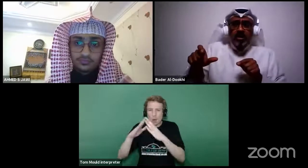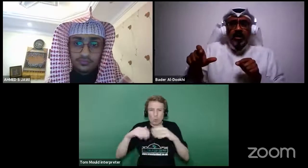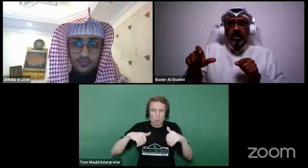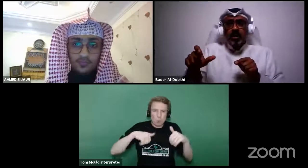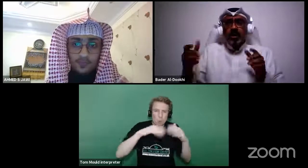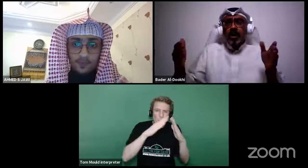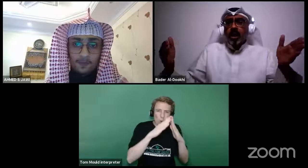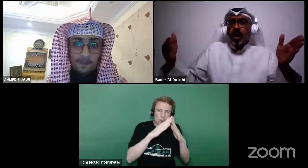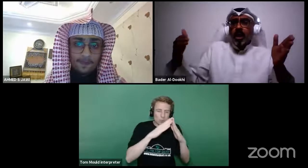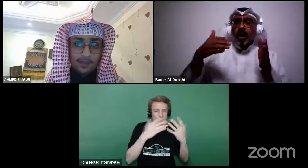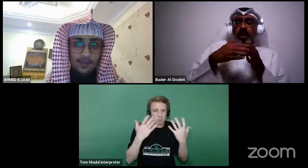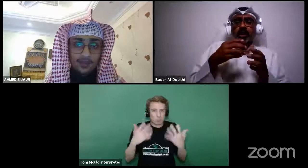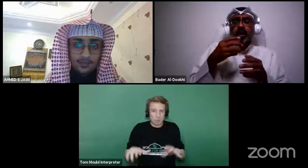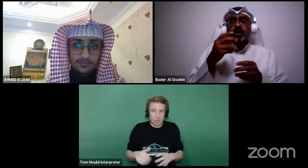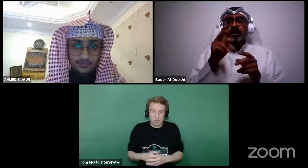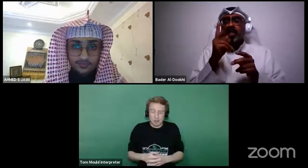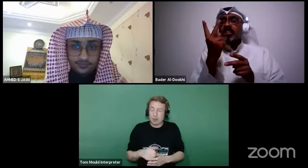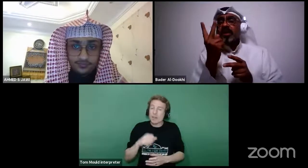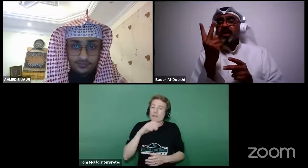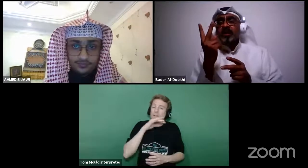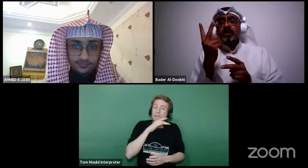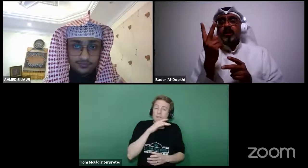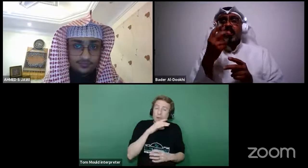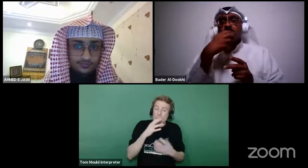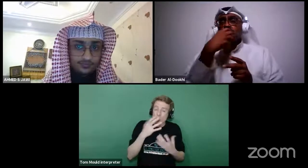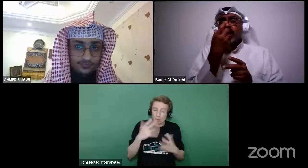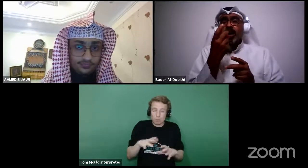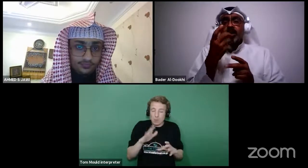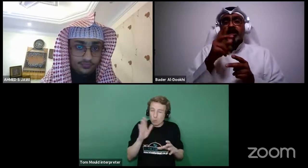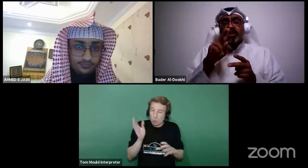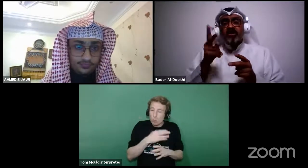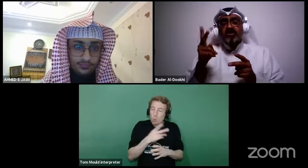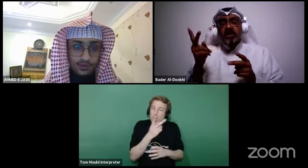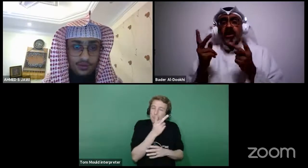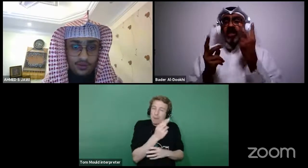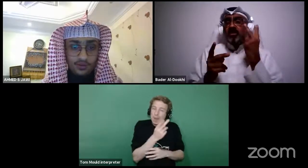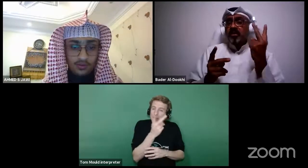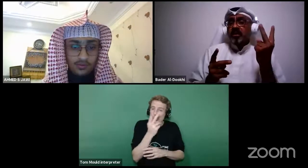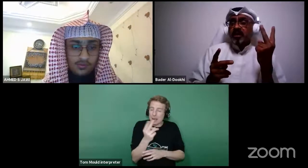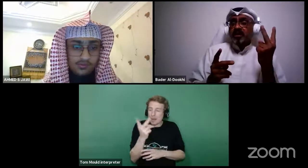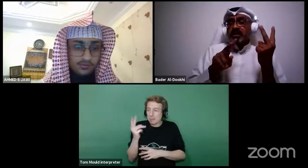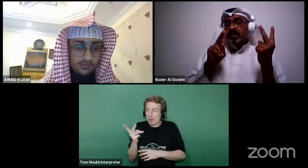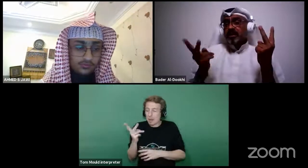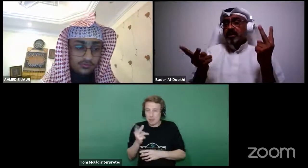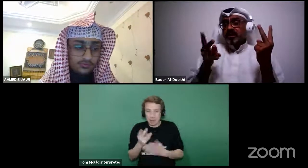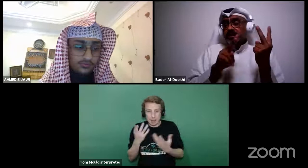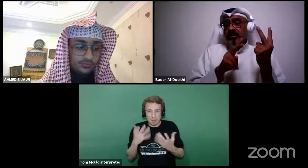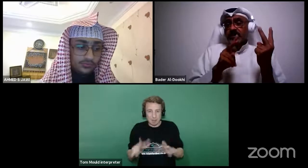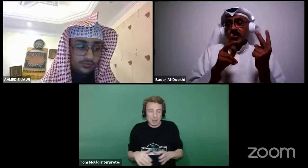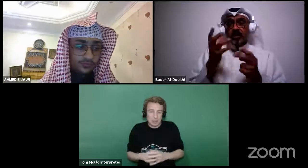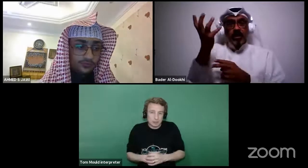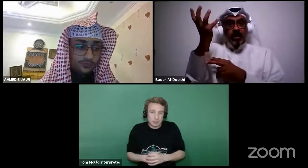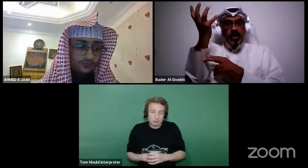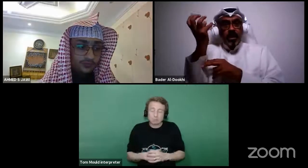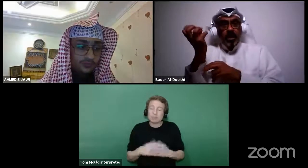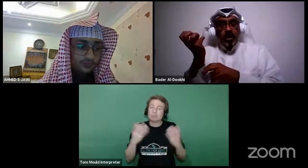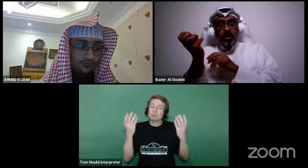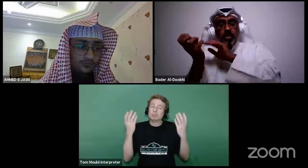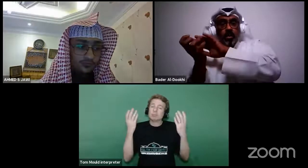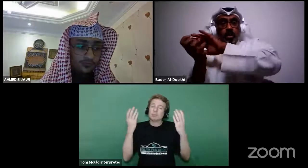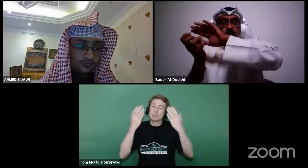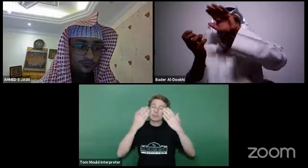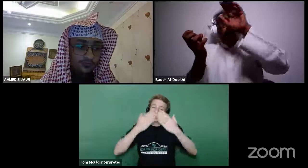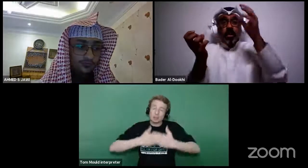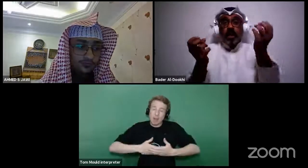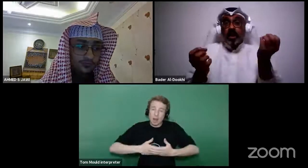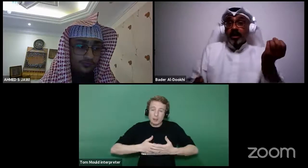of fruits He made two in pairs. He brings the night as cover over the day. Verily, in